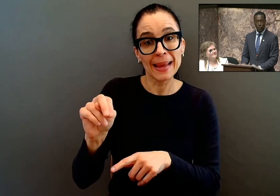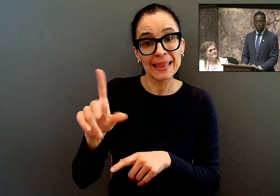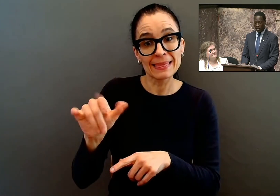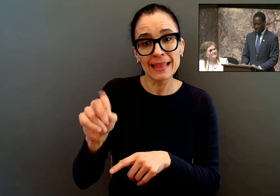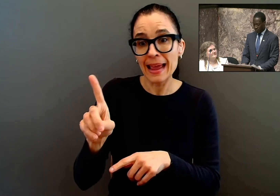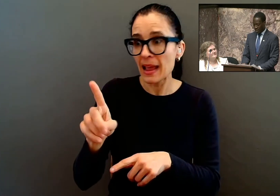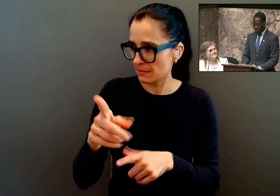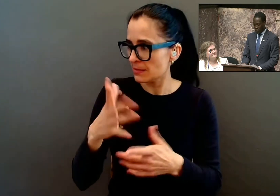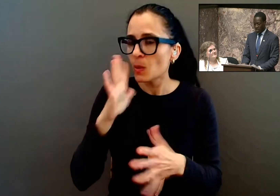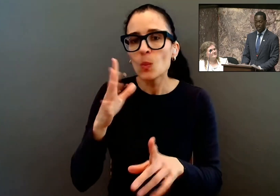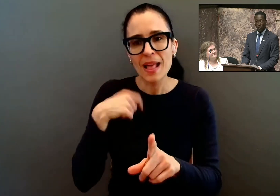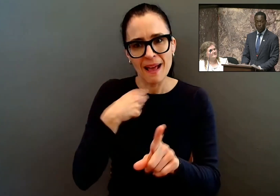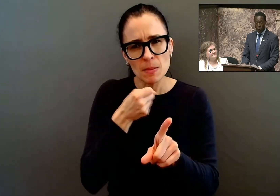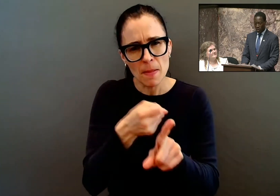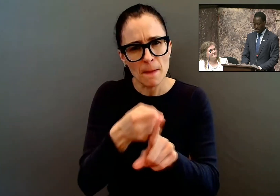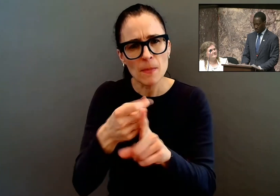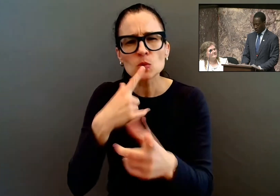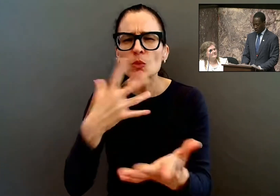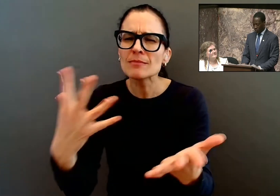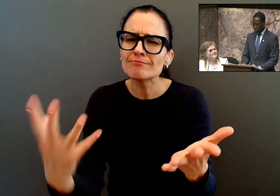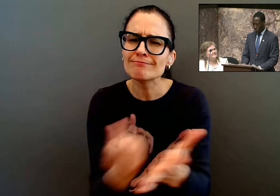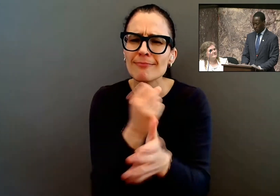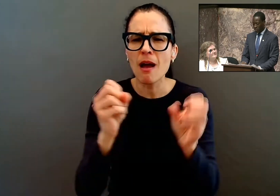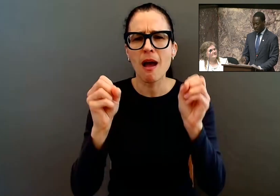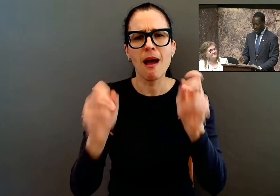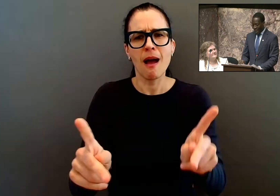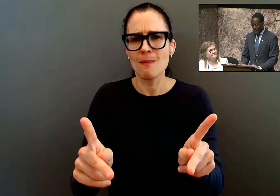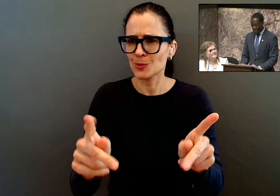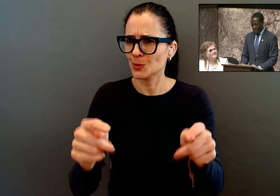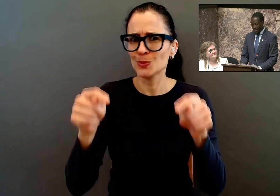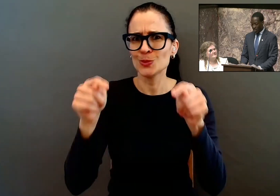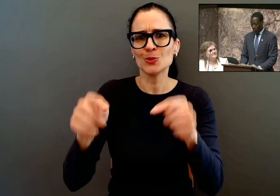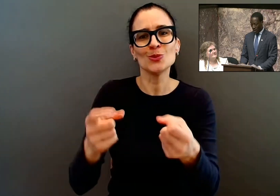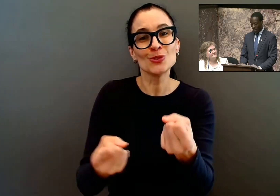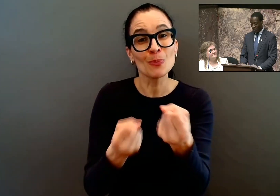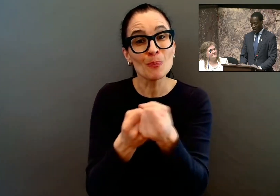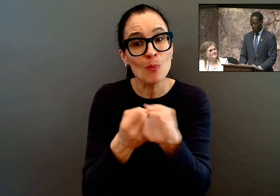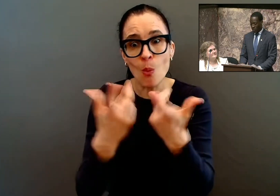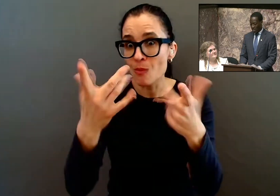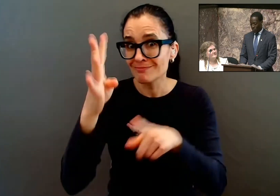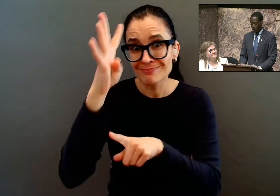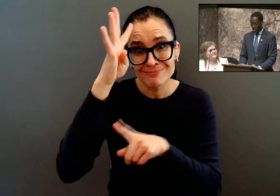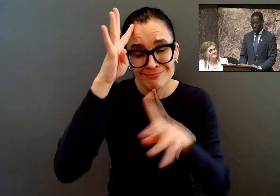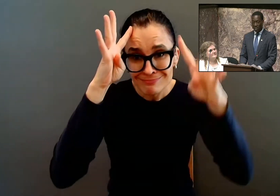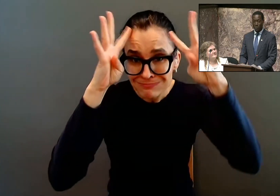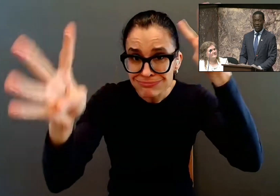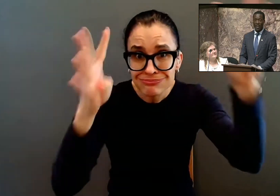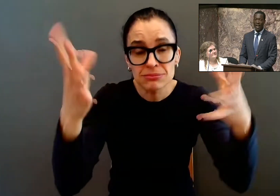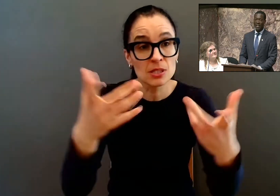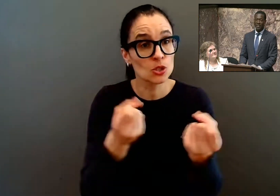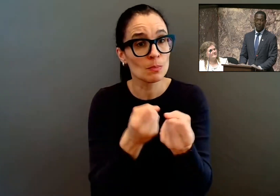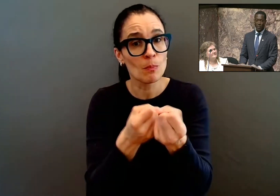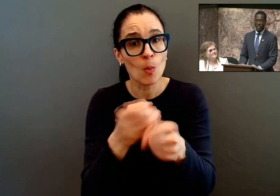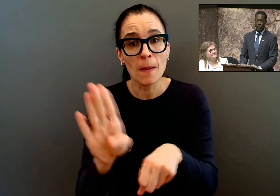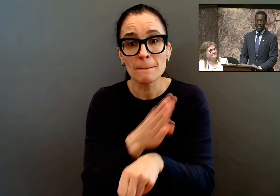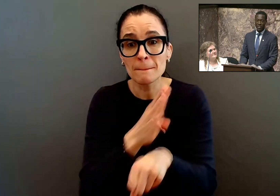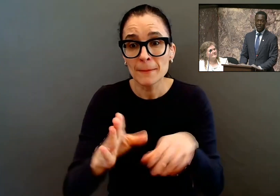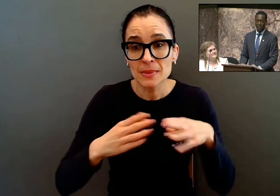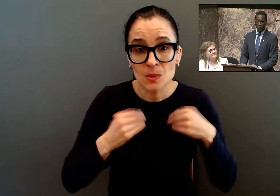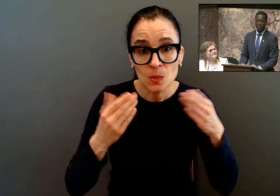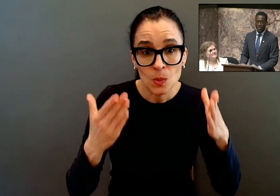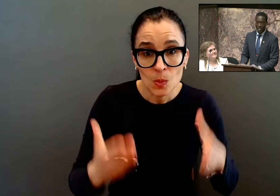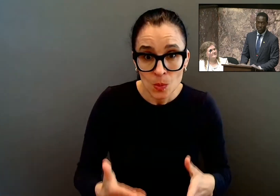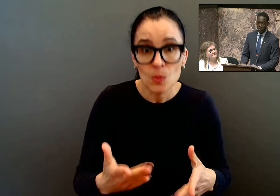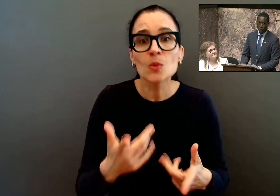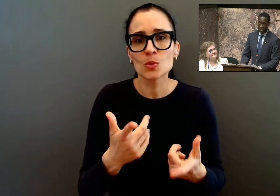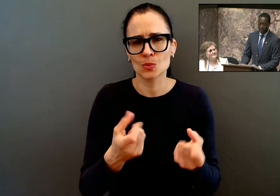by supporting innovation, supporting entrepreneurs, and leading in a way that will keep British Columbia as the best place on